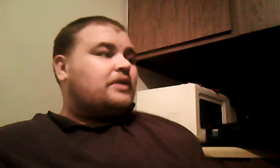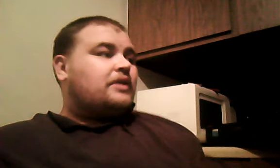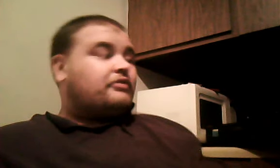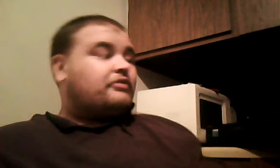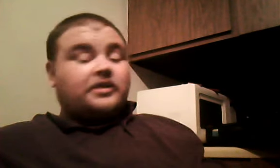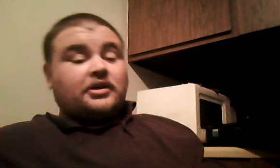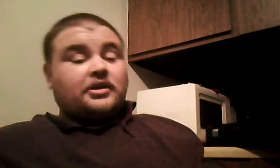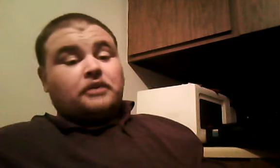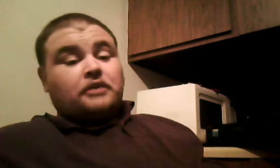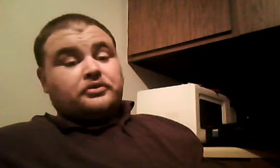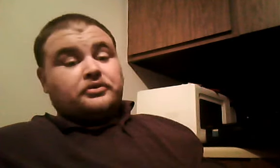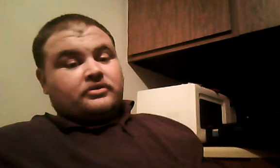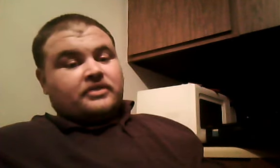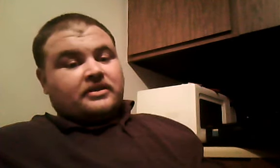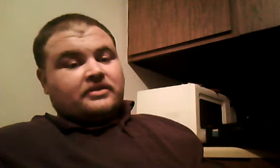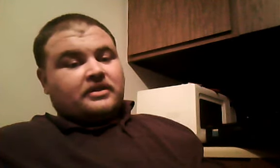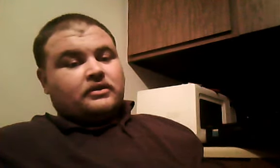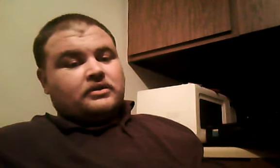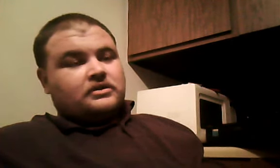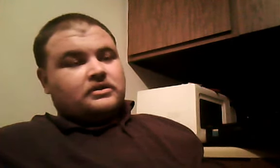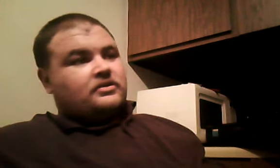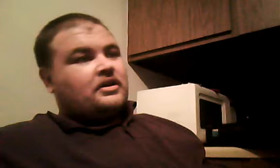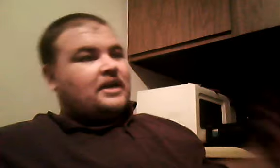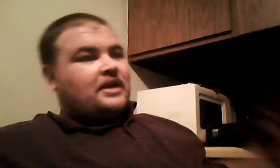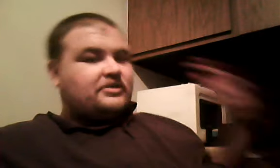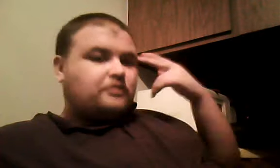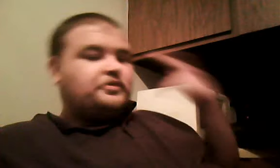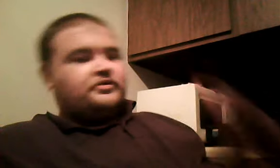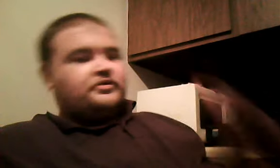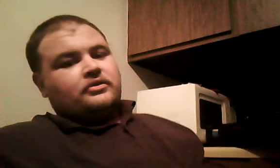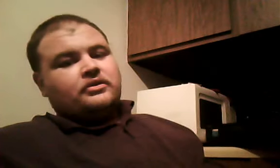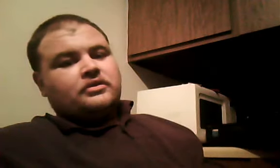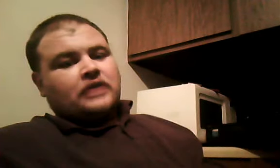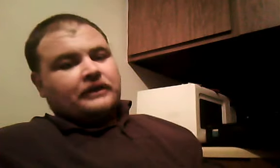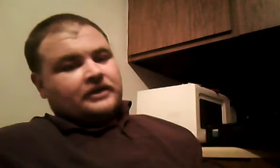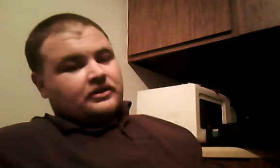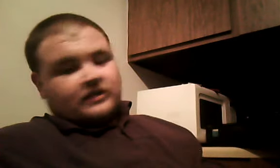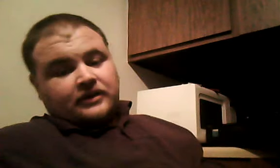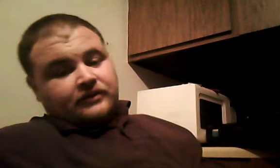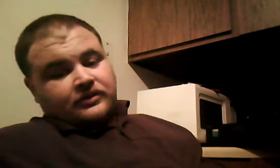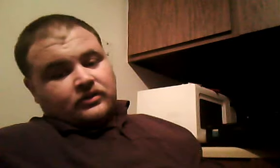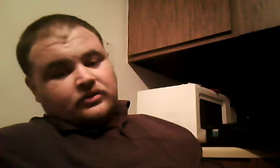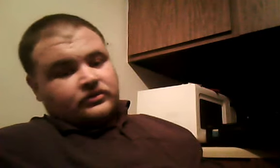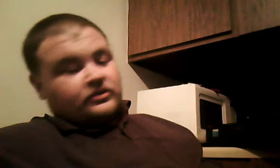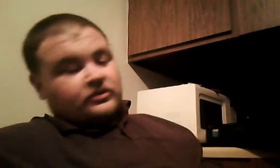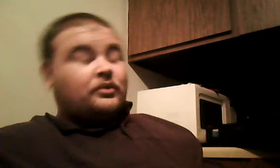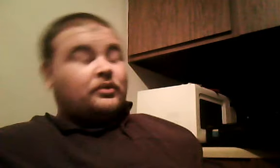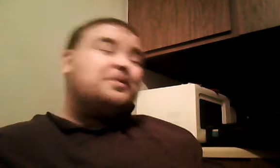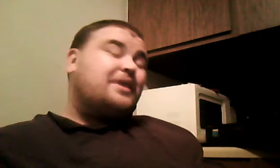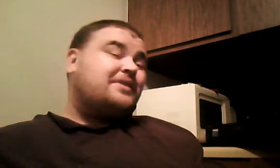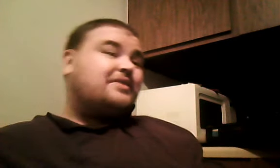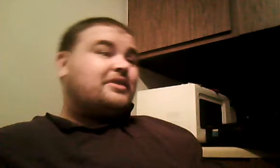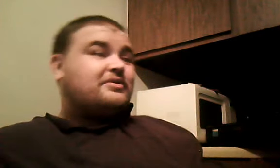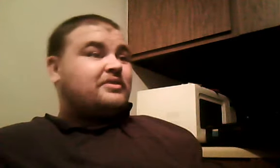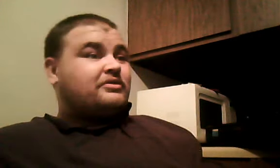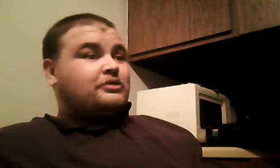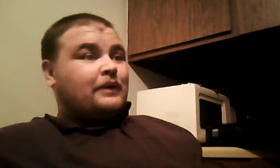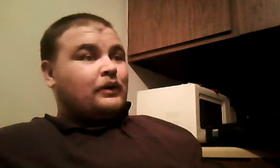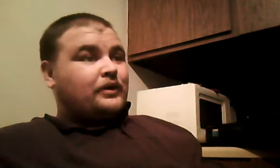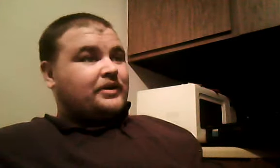as a freaking abuser. Psychological abuser. I mean, you're studying physical. And where would I have to say other stuff, too, about Hogan?